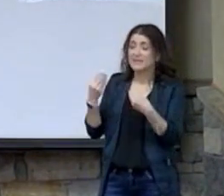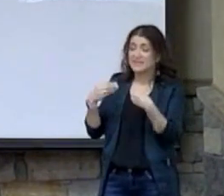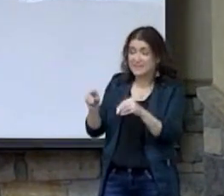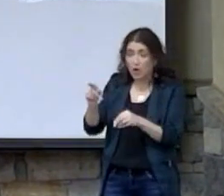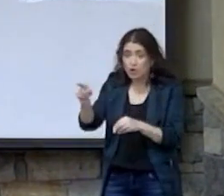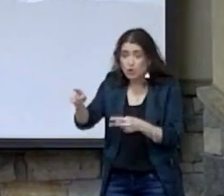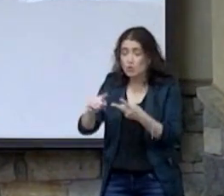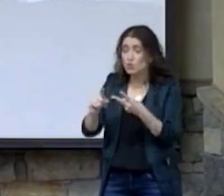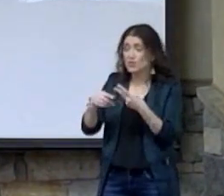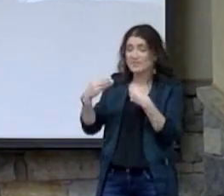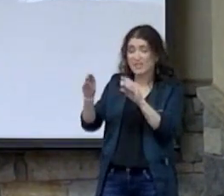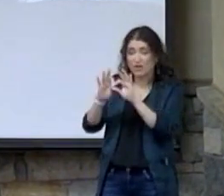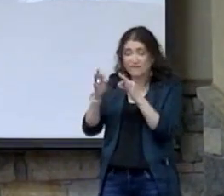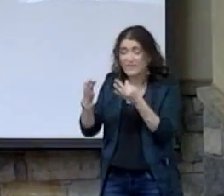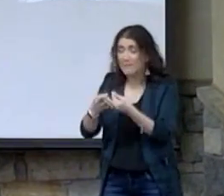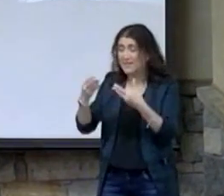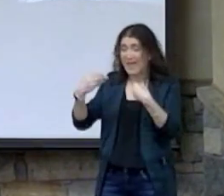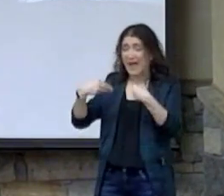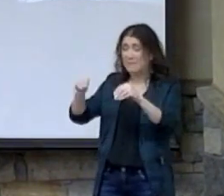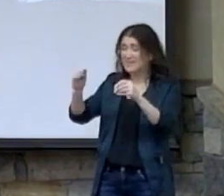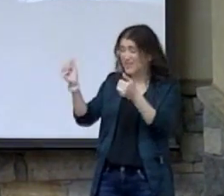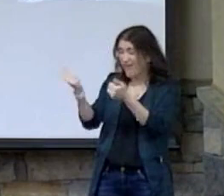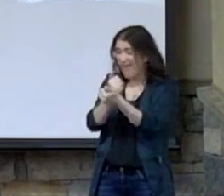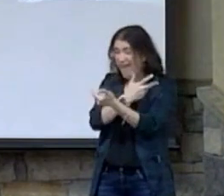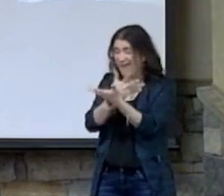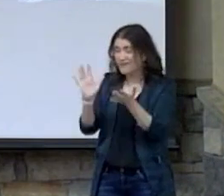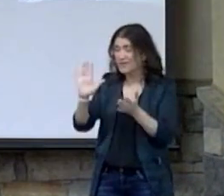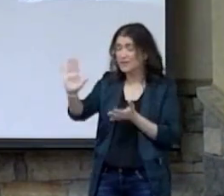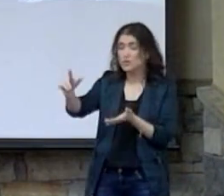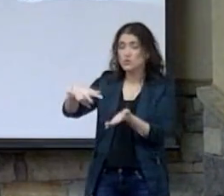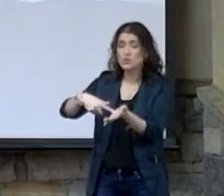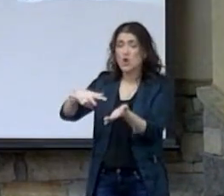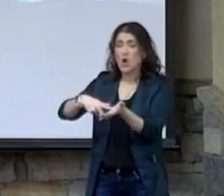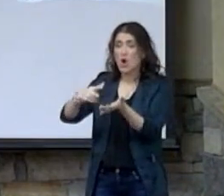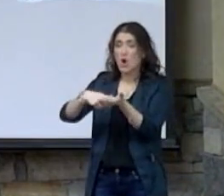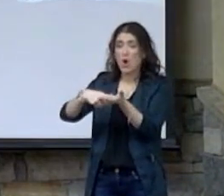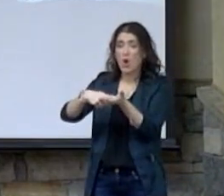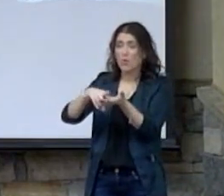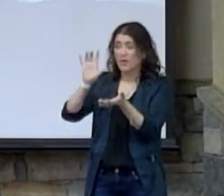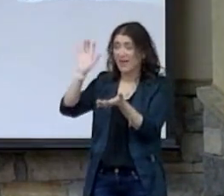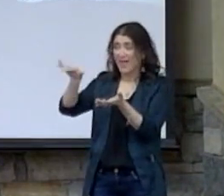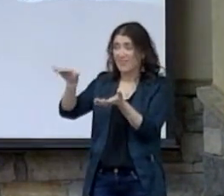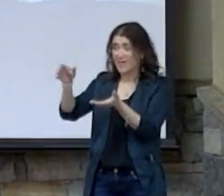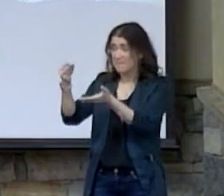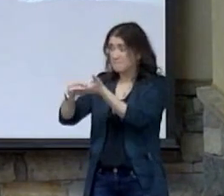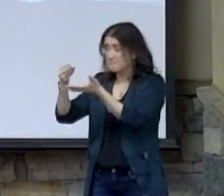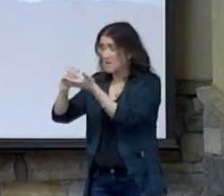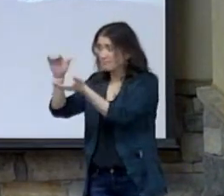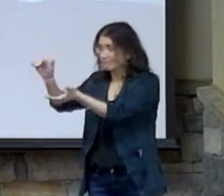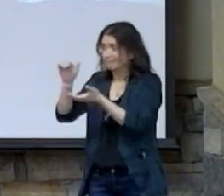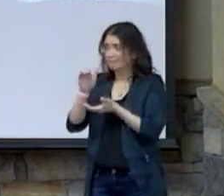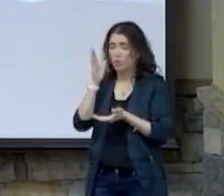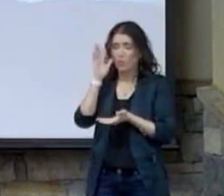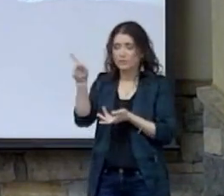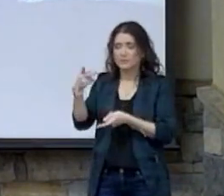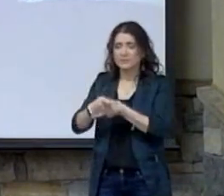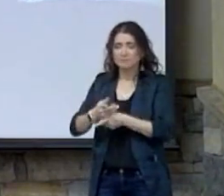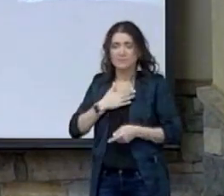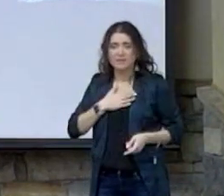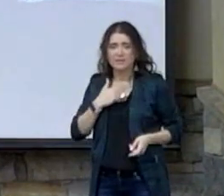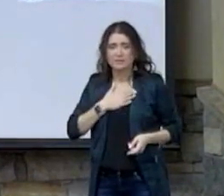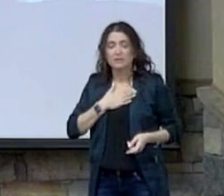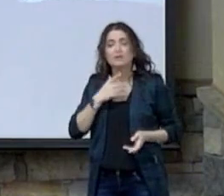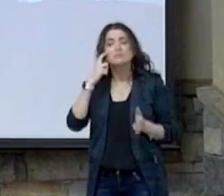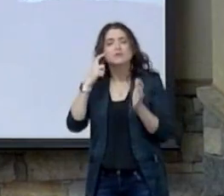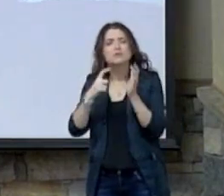to sell your entire family. I'm going to sell everything that you owe, and then that will be what I get in return." But I want you to notice